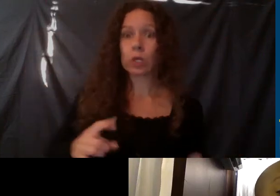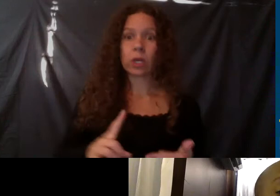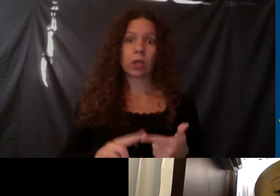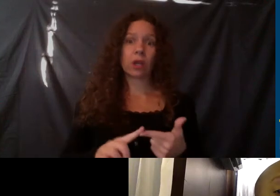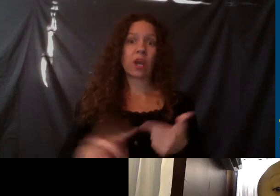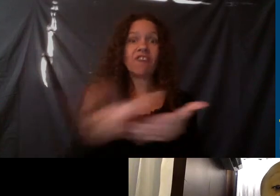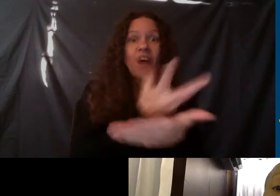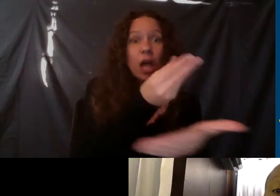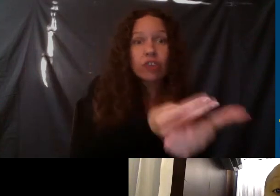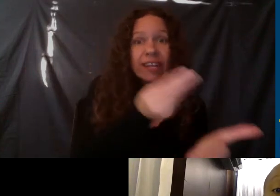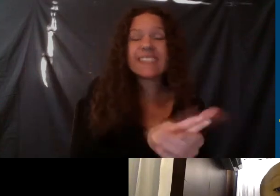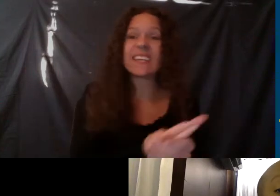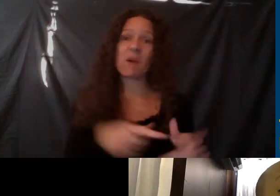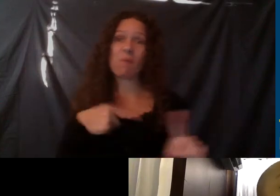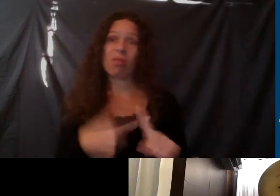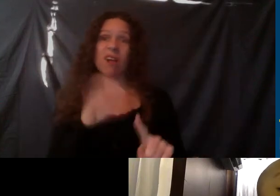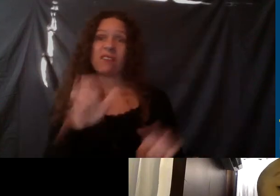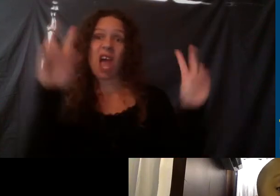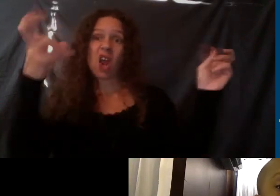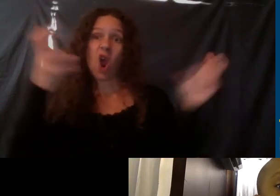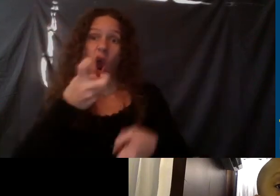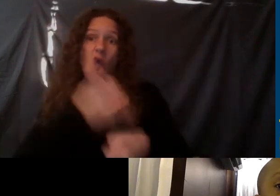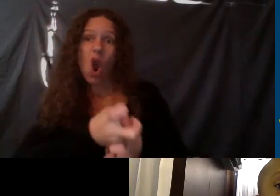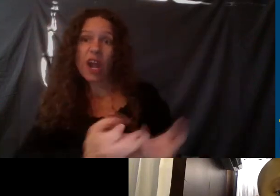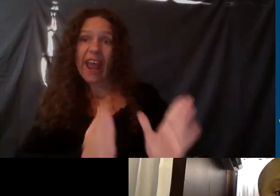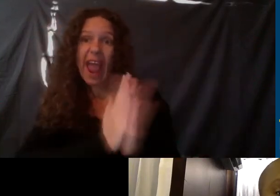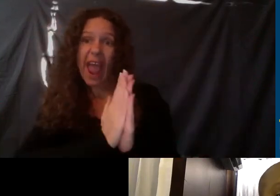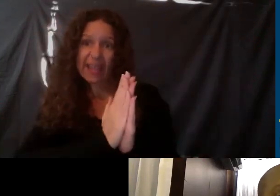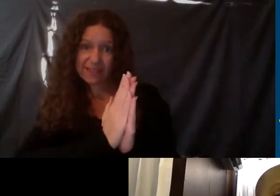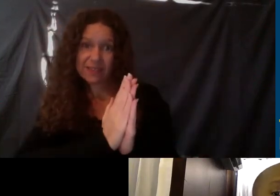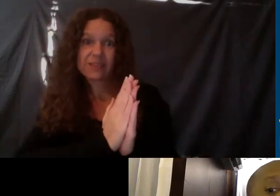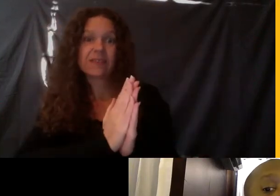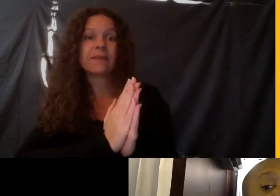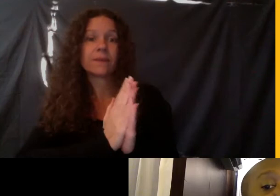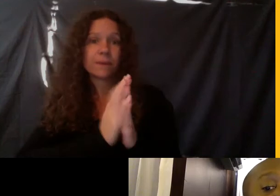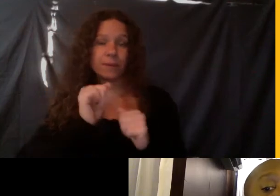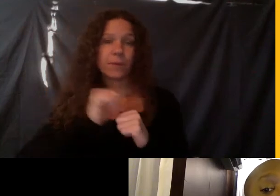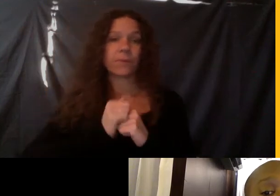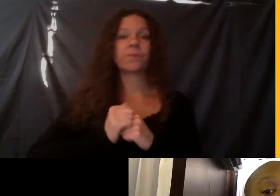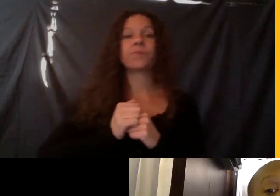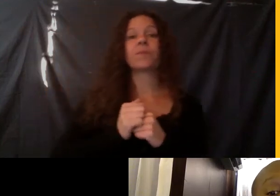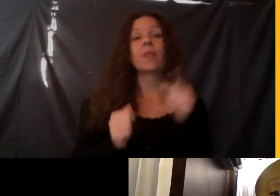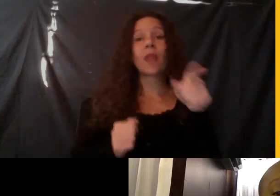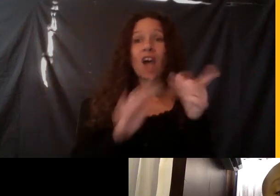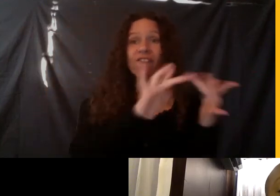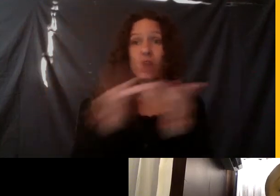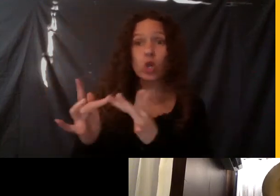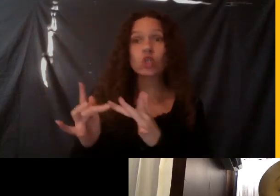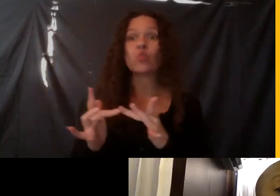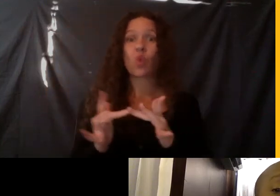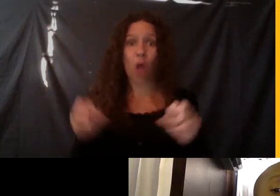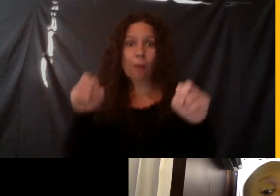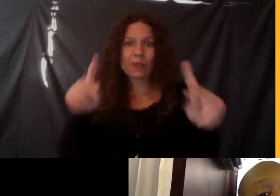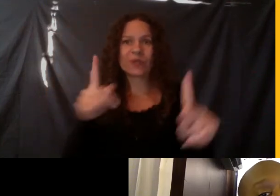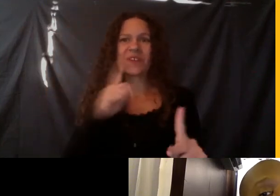our in-person and virtual training extravaganzas. Next slide. We created a virtual platform for